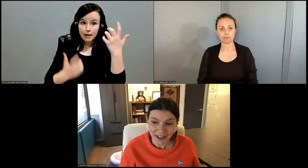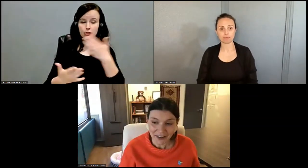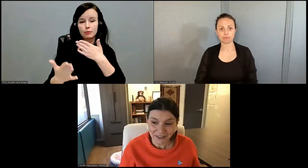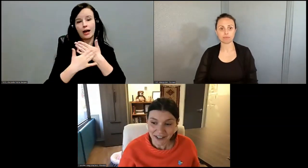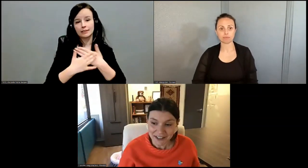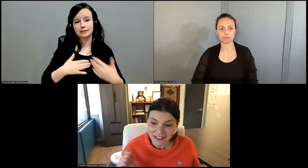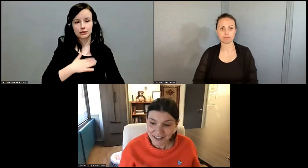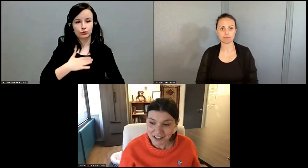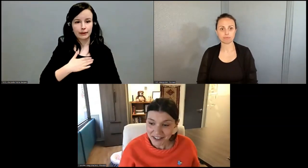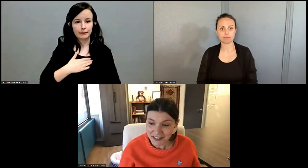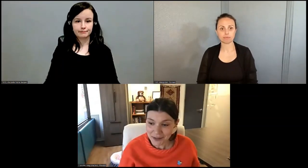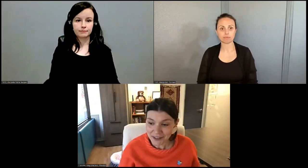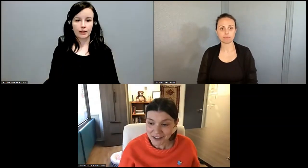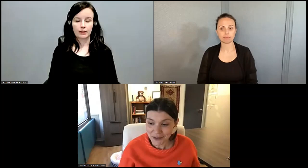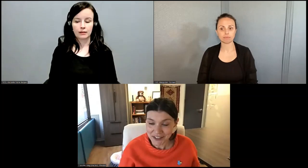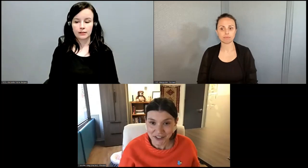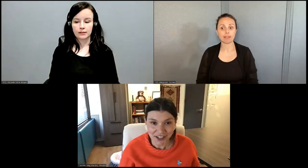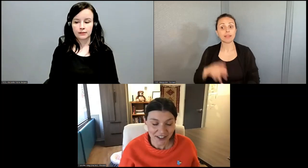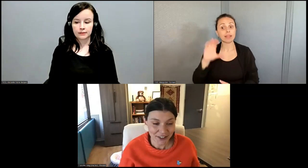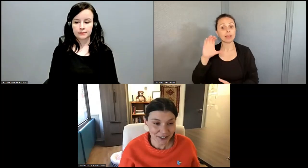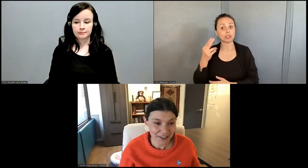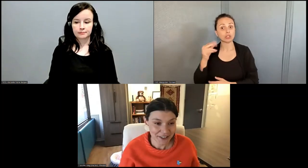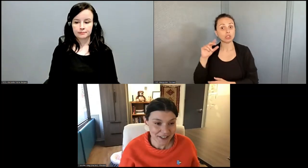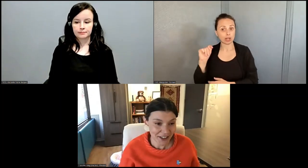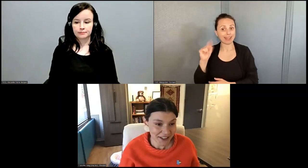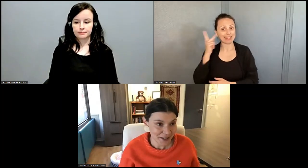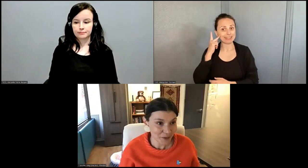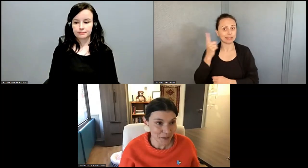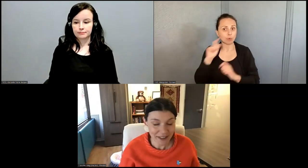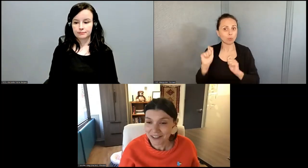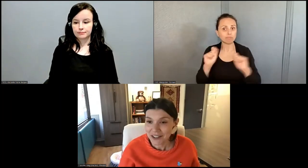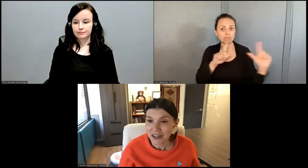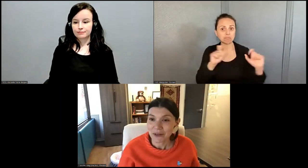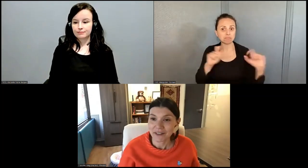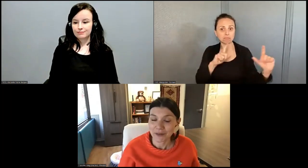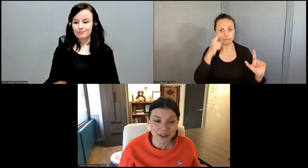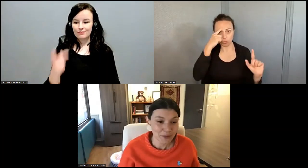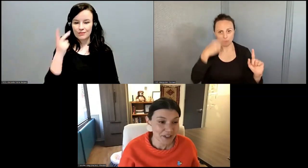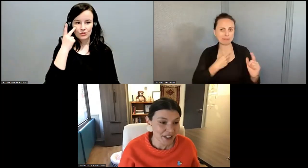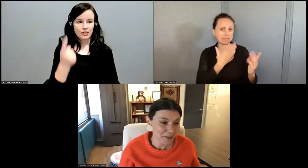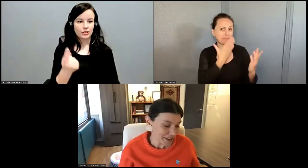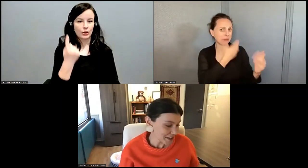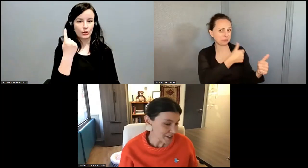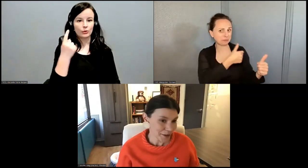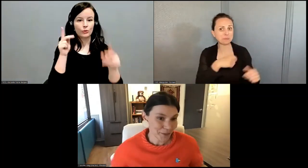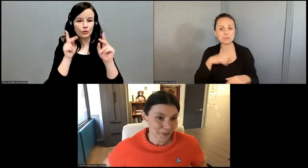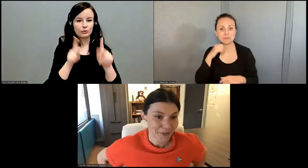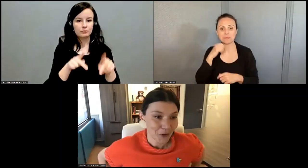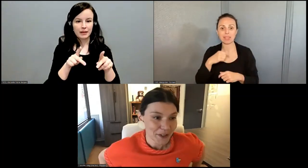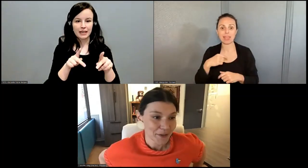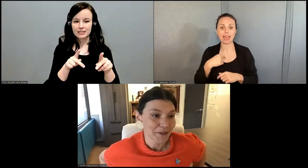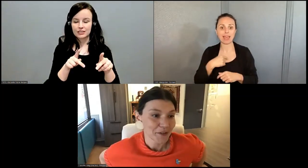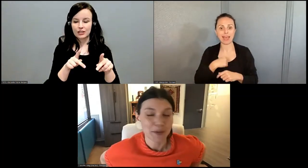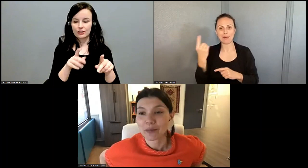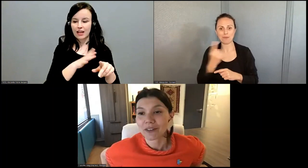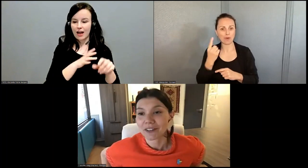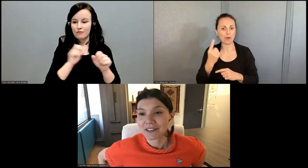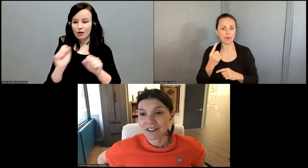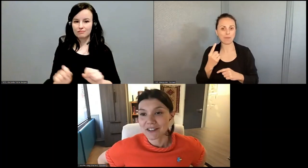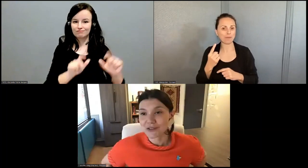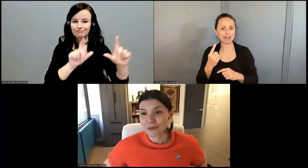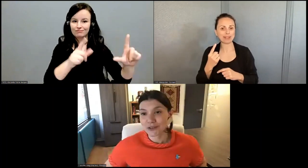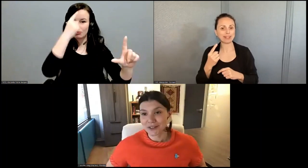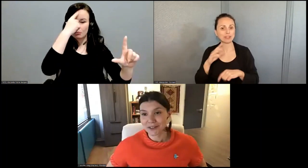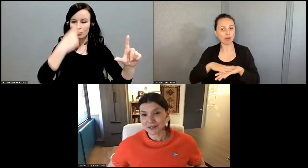So I see in the chat that someone is going to share the slides for me, which I very much appreciate, because I'm always one of those people